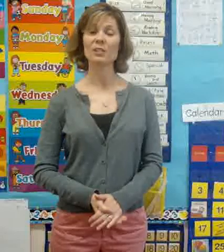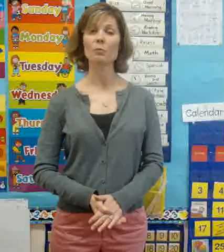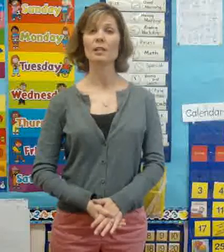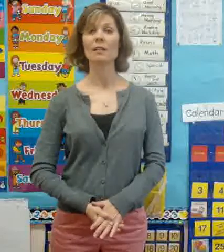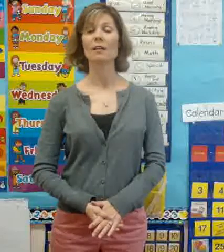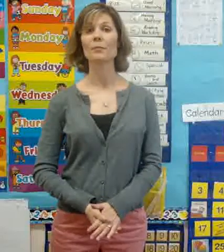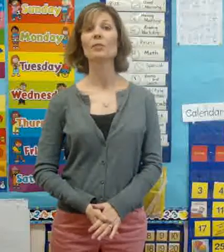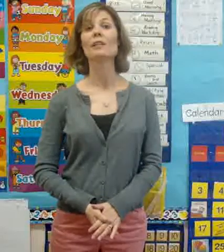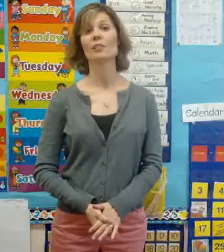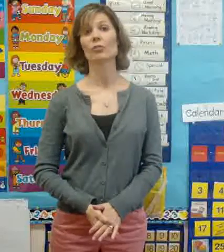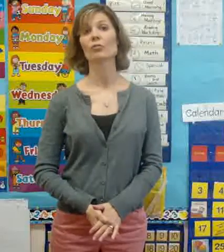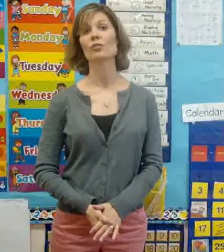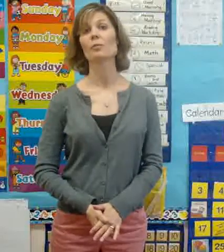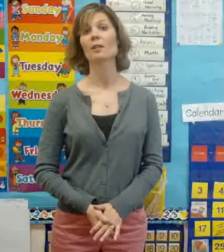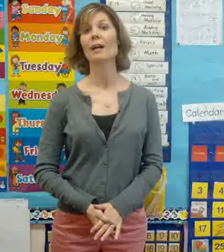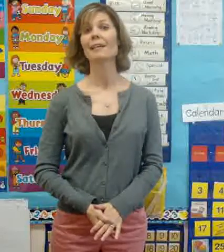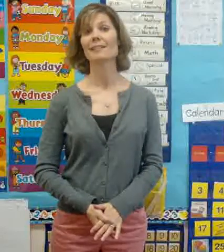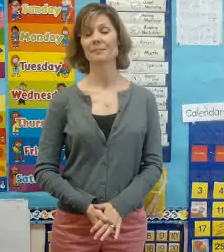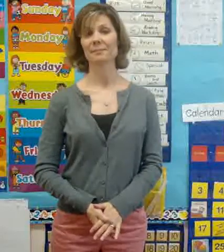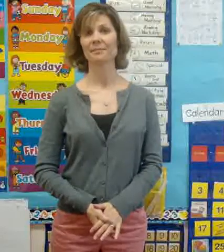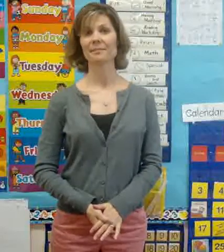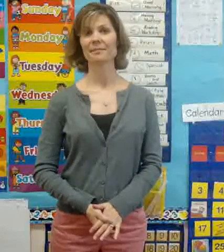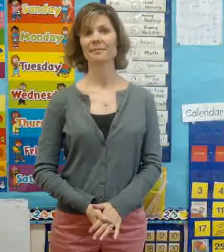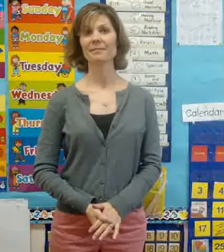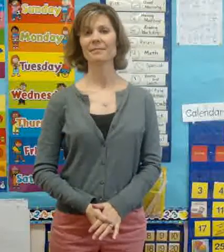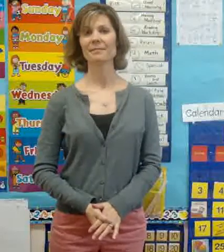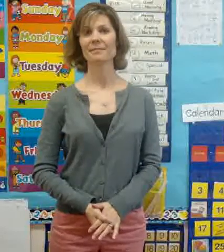when you need the children to be quiet.